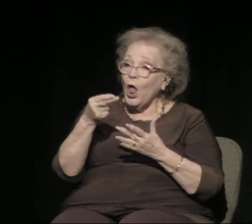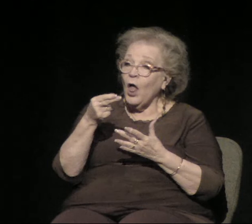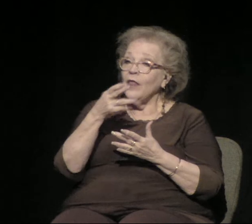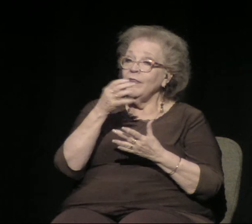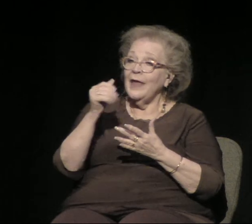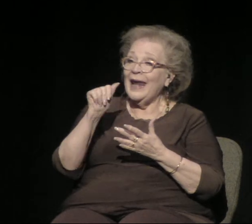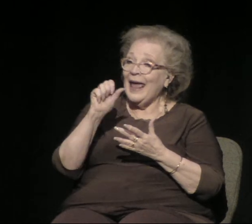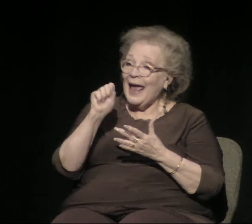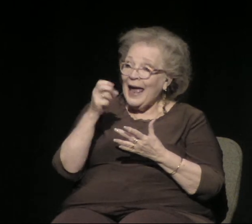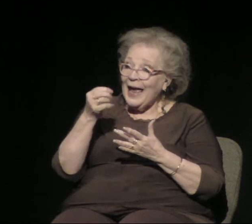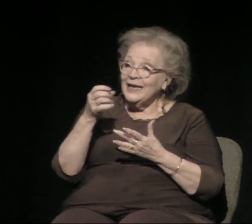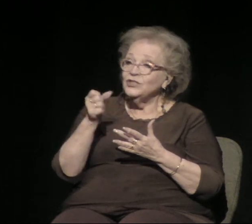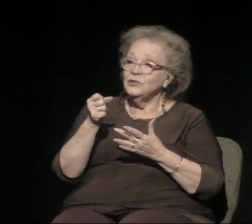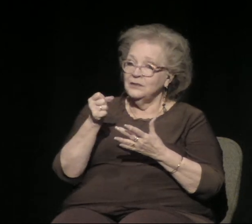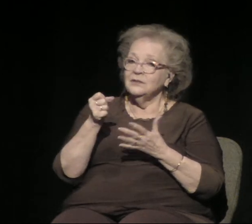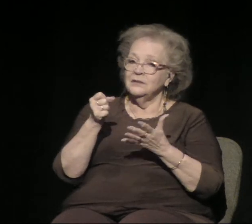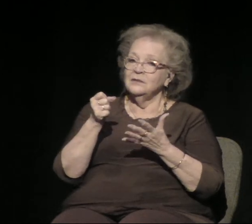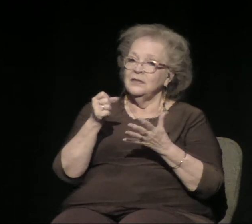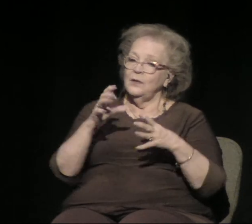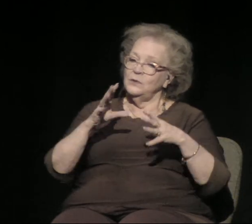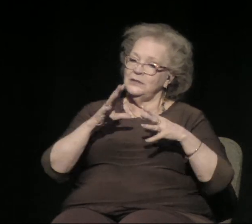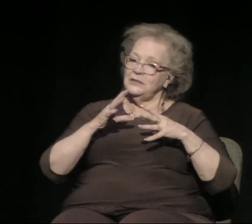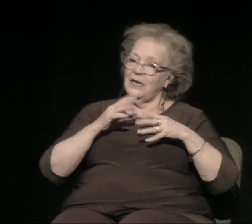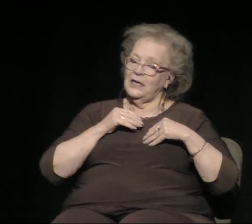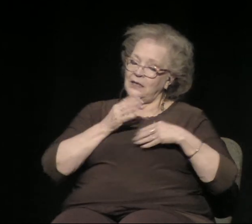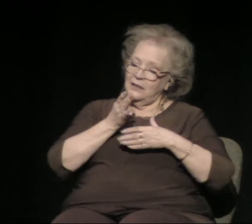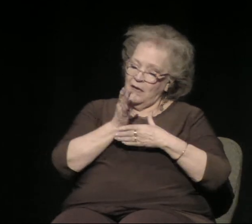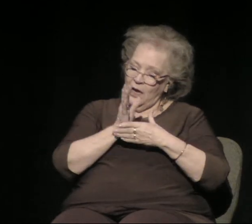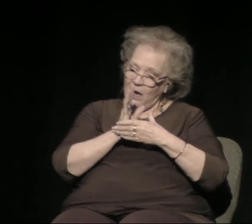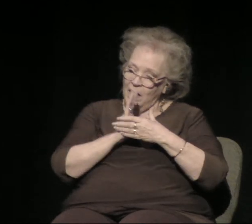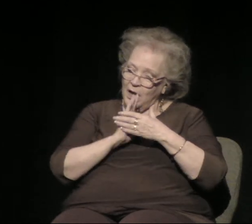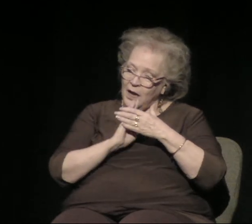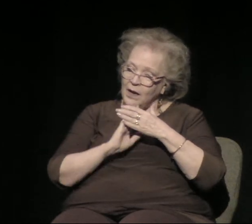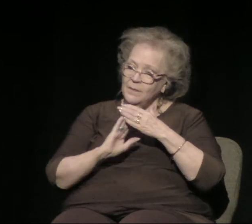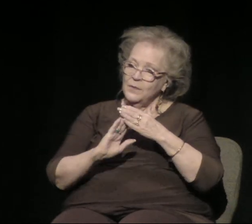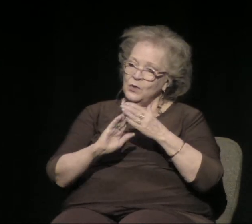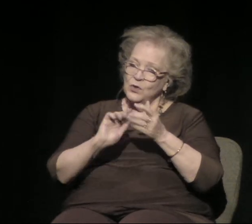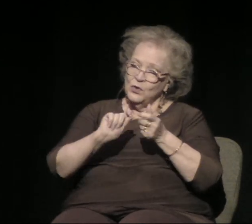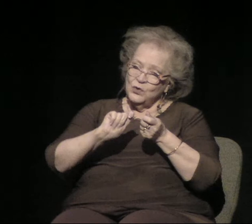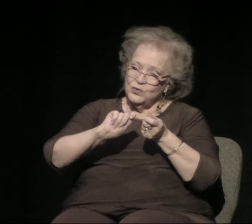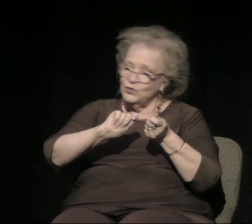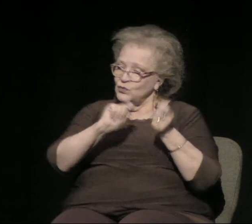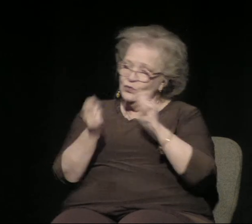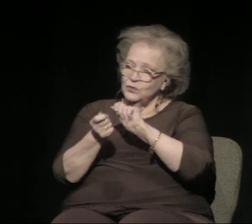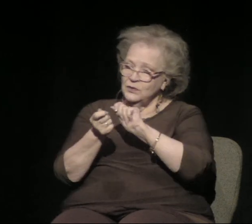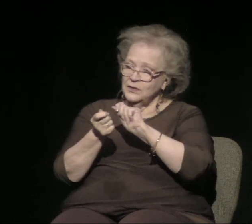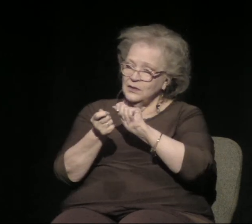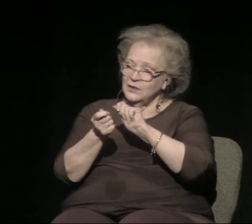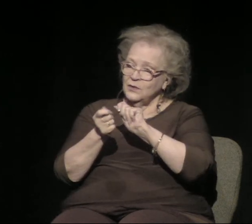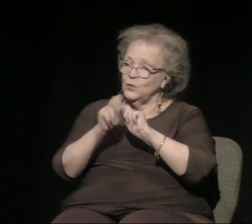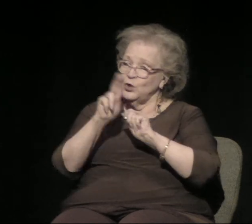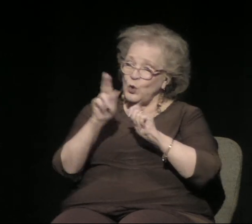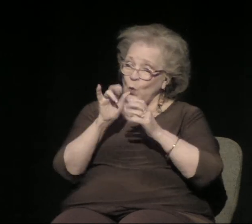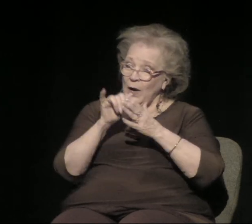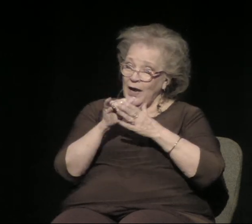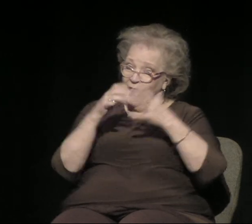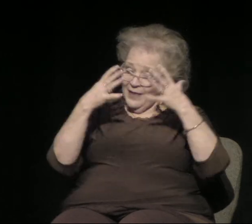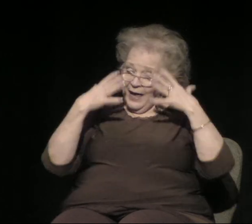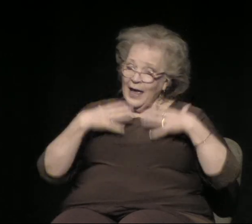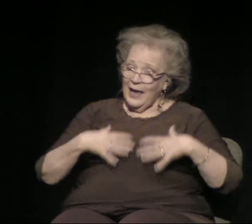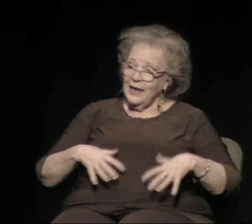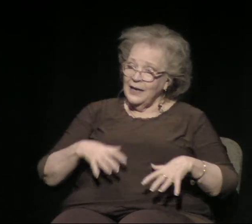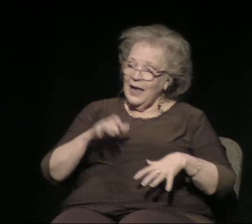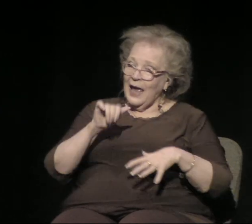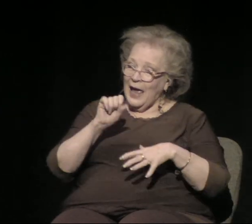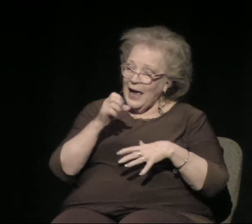ashes, Daniel was taking a posture of humble repentance. You wear sackcloth, you adorn yourself with ashes